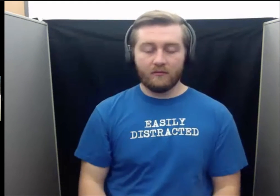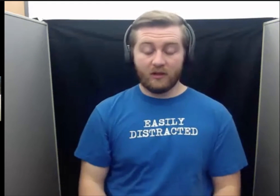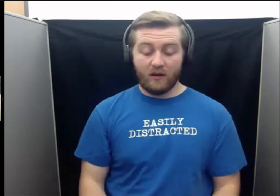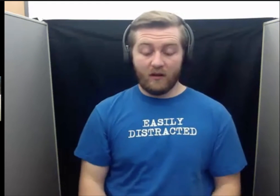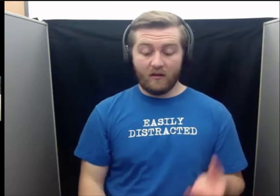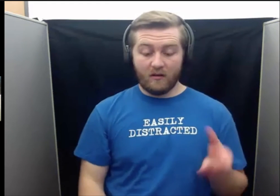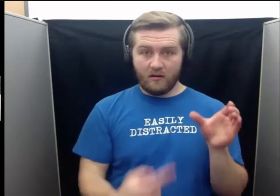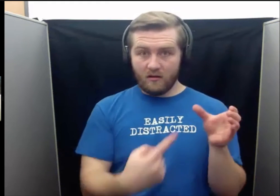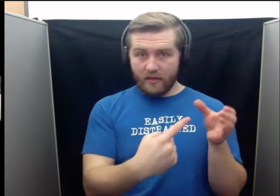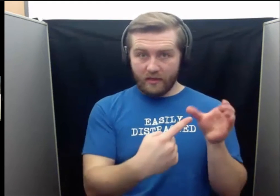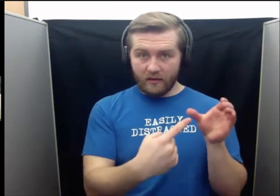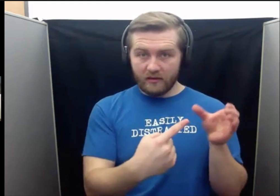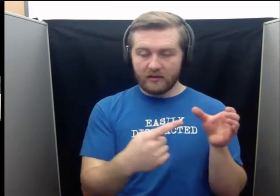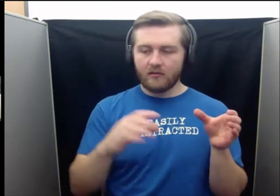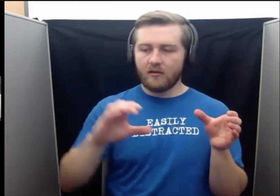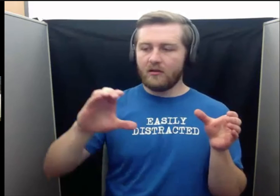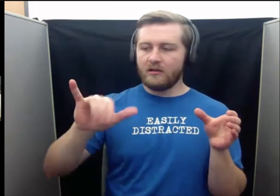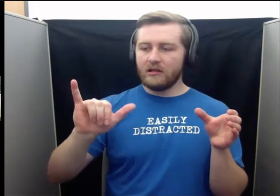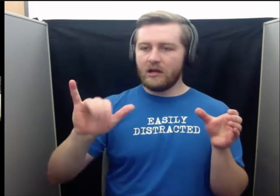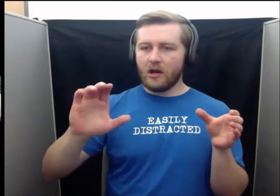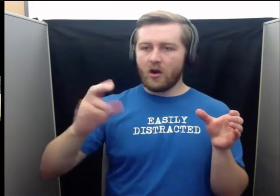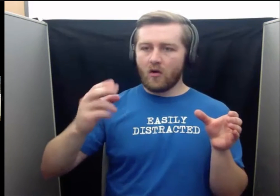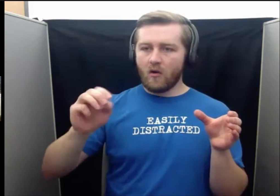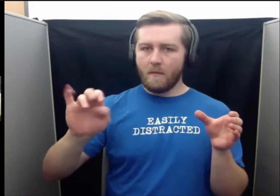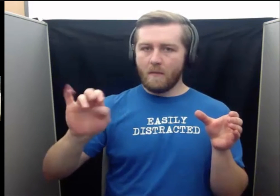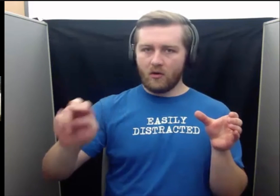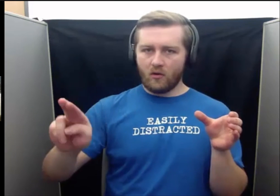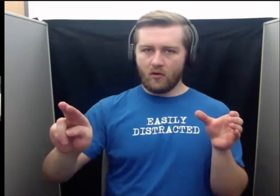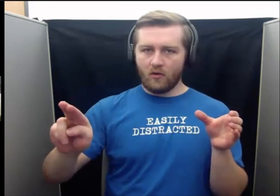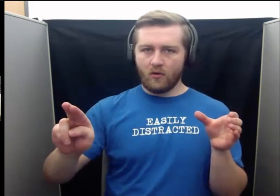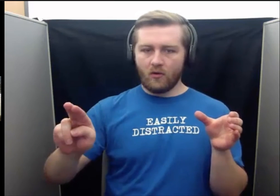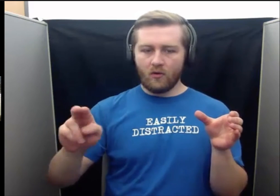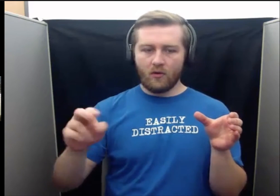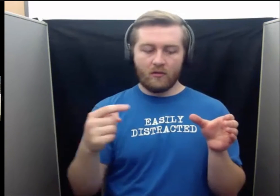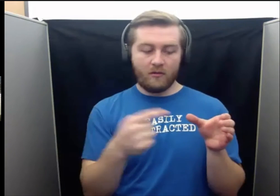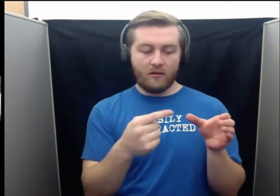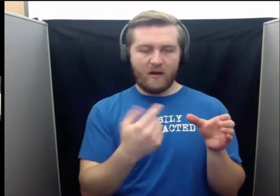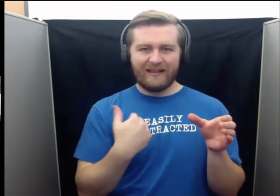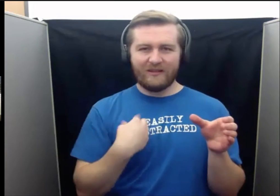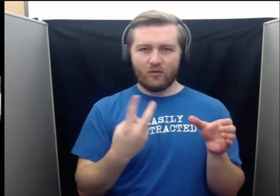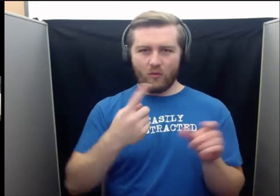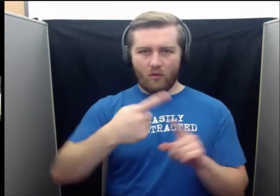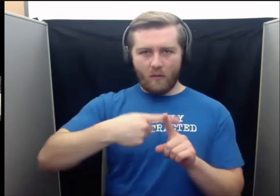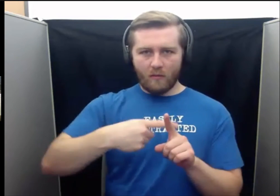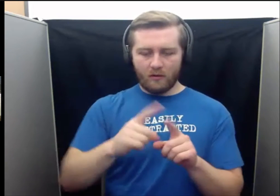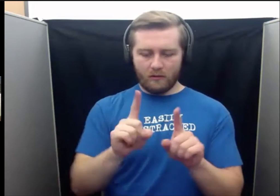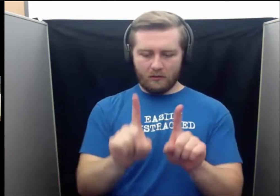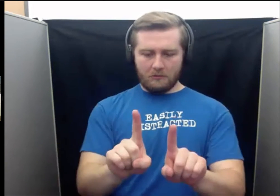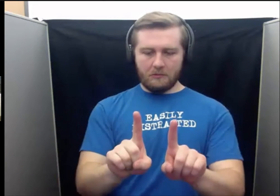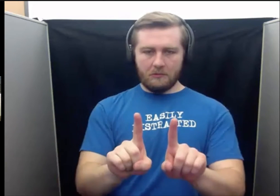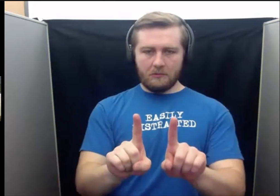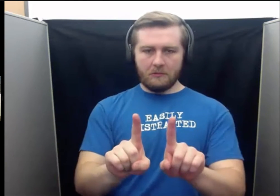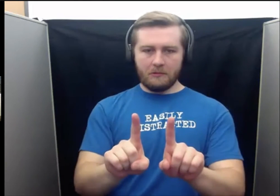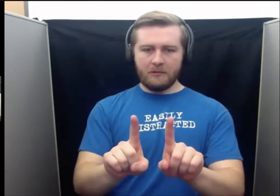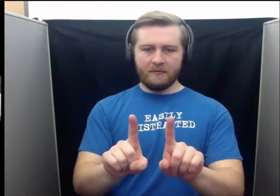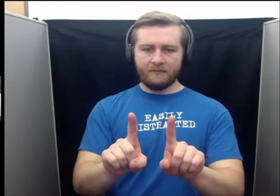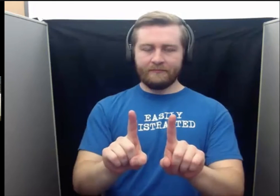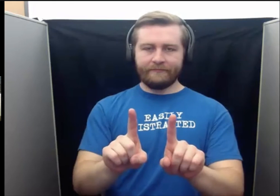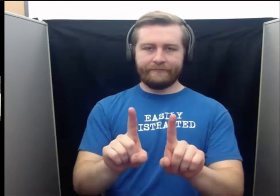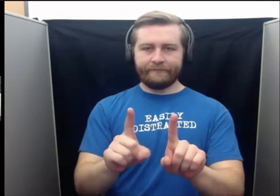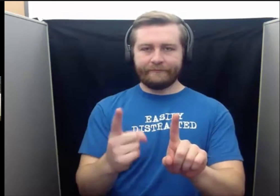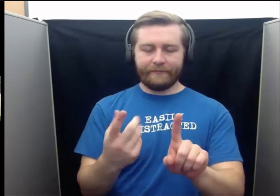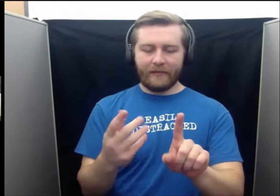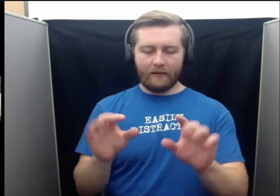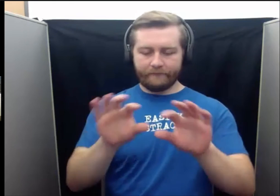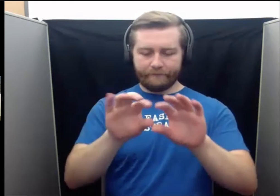It's very simple. All it's got, 2 thermometers. These thermometers are exactly the same. They both read in Celsius. I just took them and mounted them to a piece